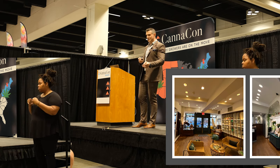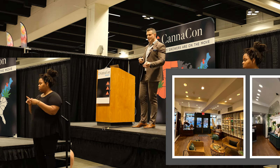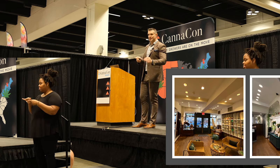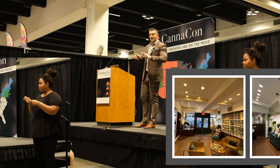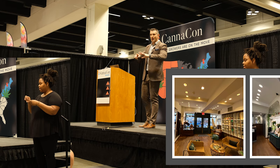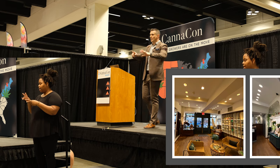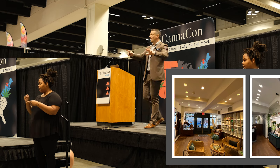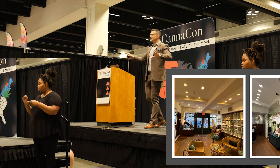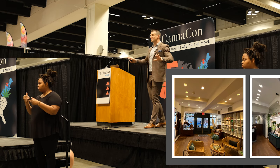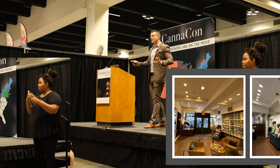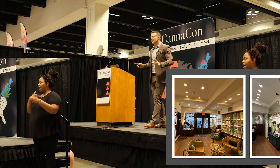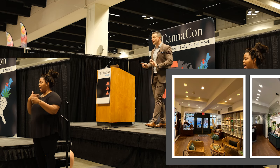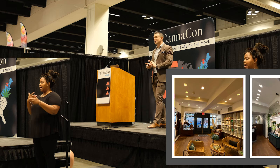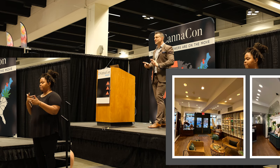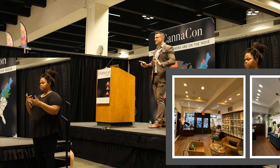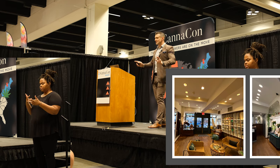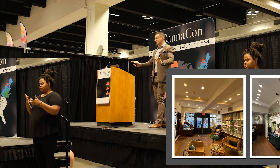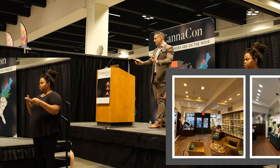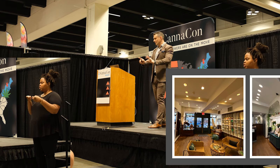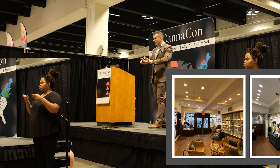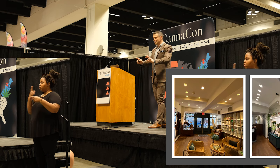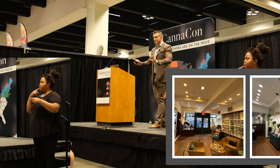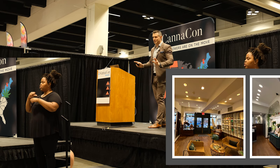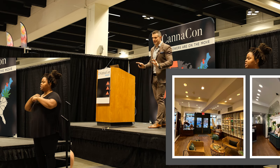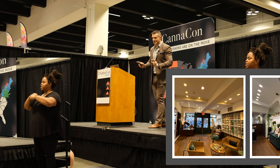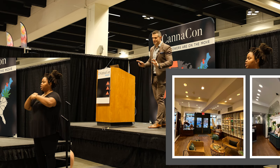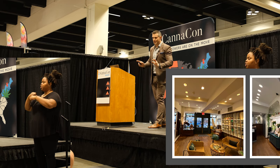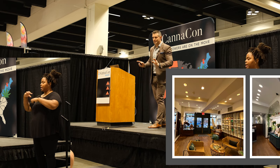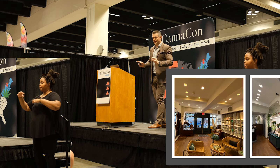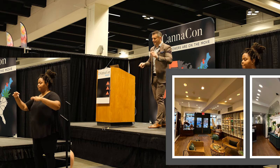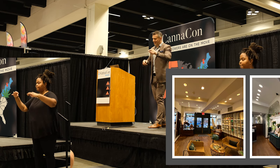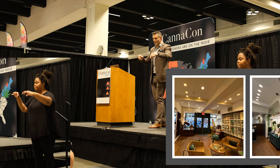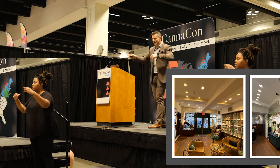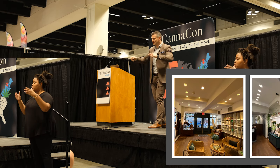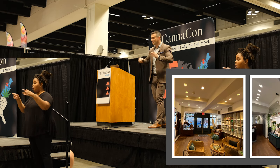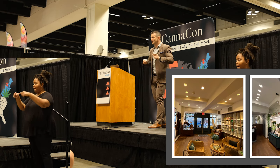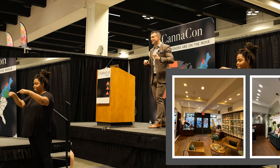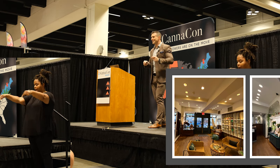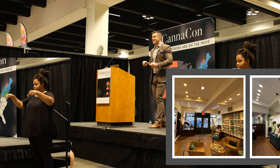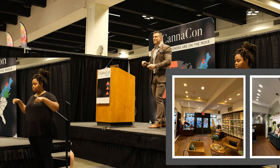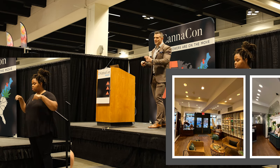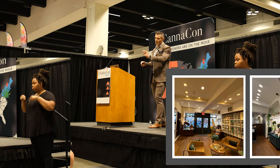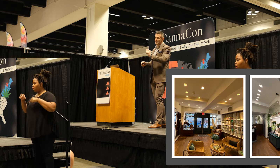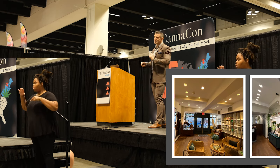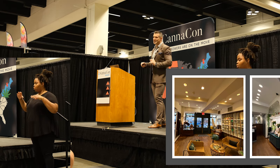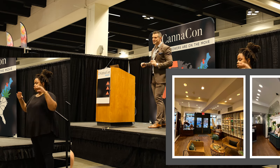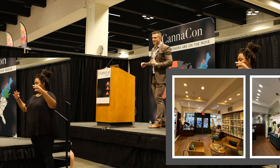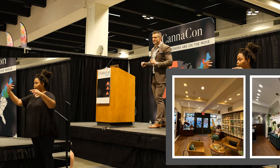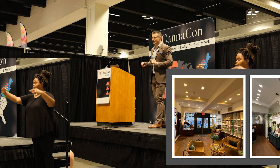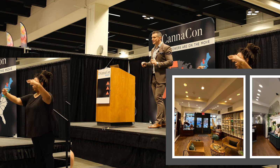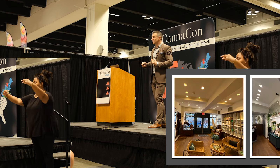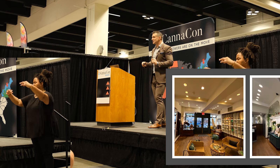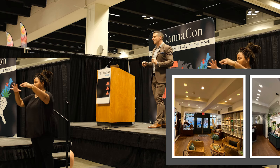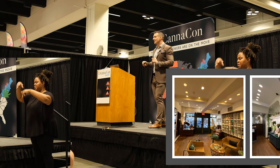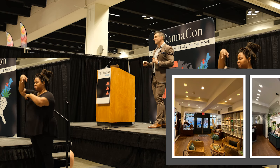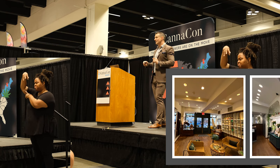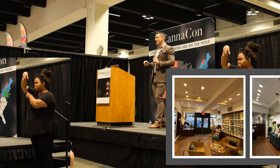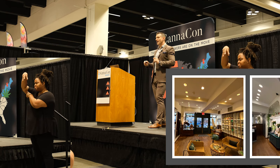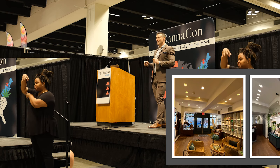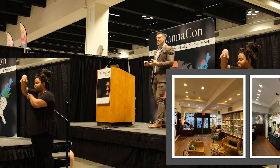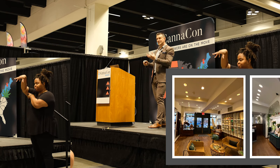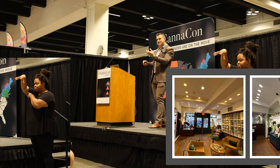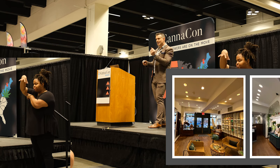perspective. A box is very, very easy to secure for visual surveillance, right? Camera in each corner, maybe one in the center that's sort of a